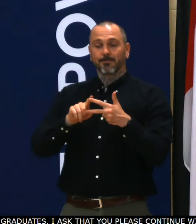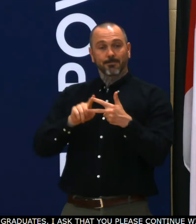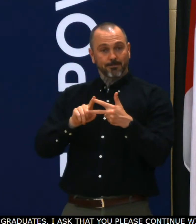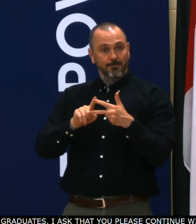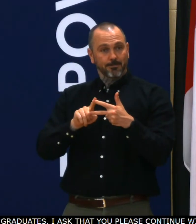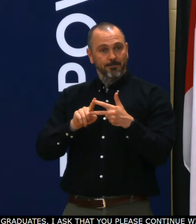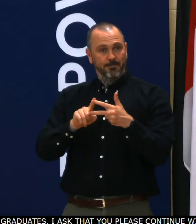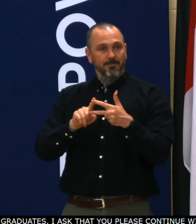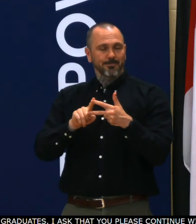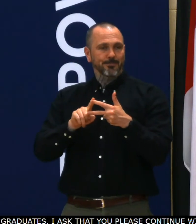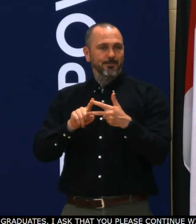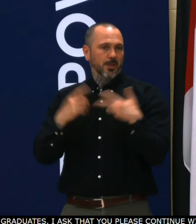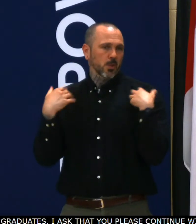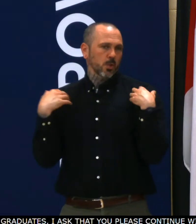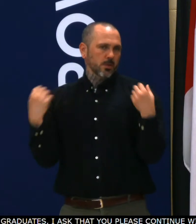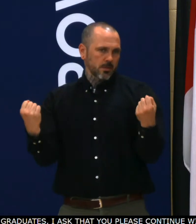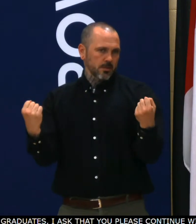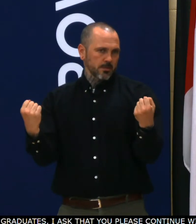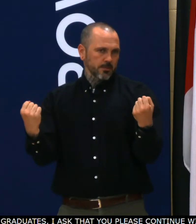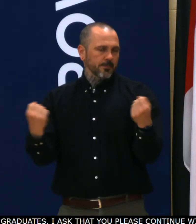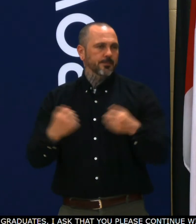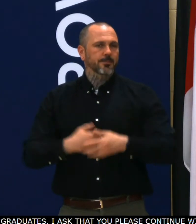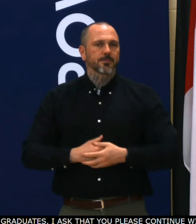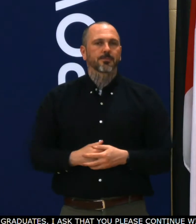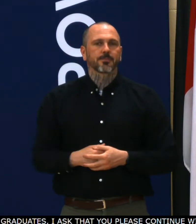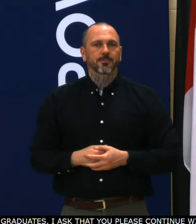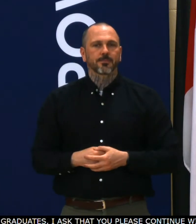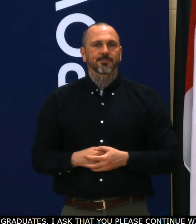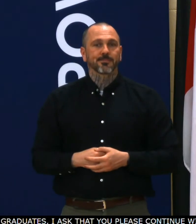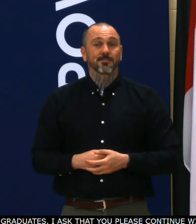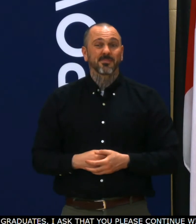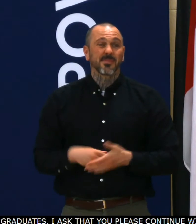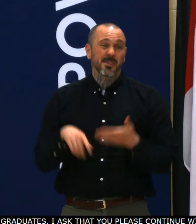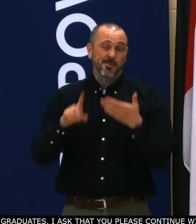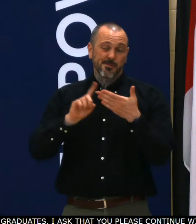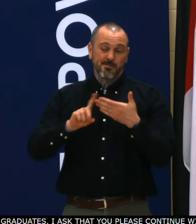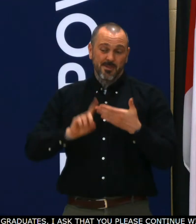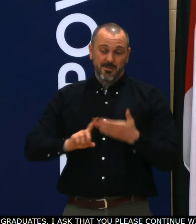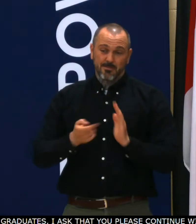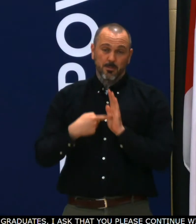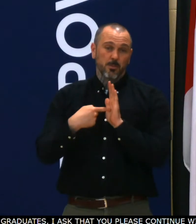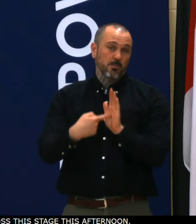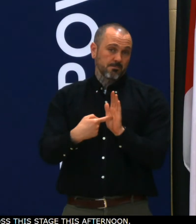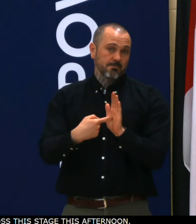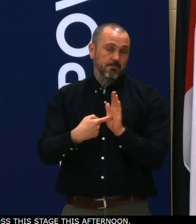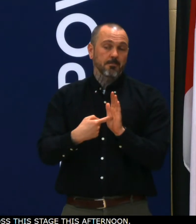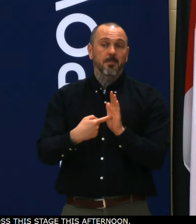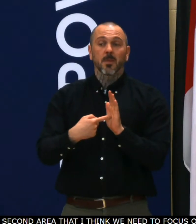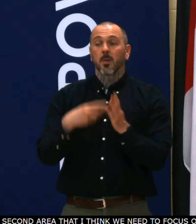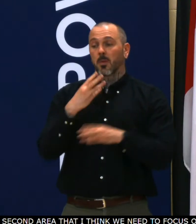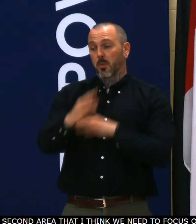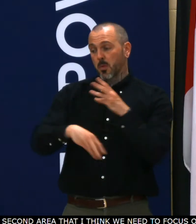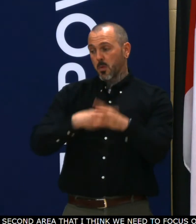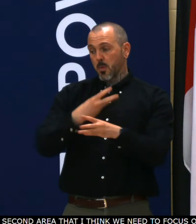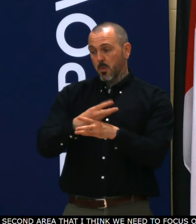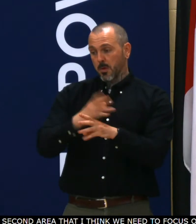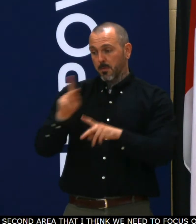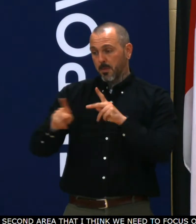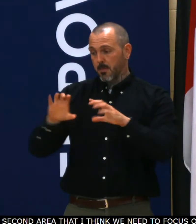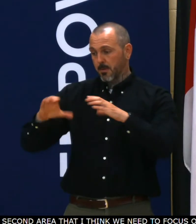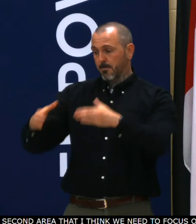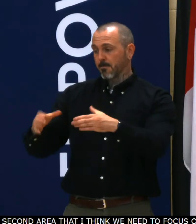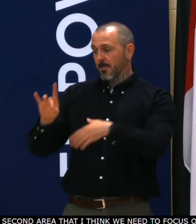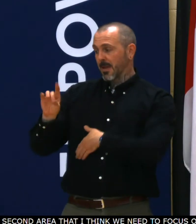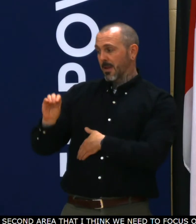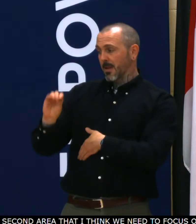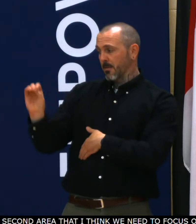word courage. You know, research tells us that 80% of people worldwide believe that the world is